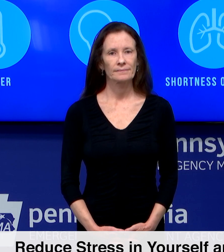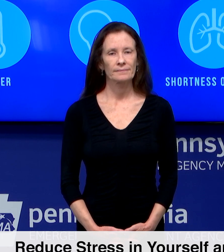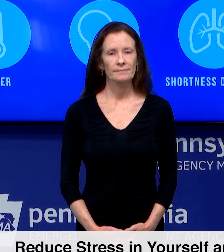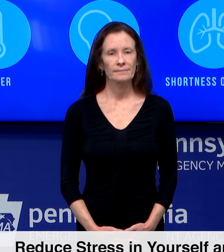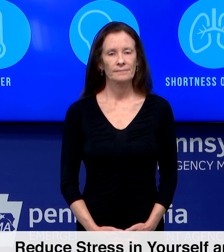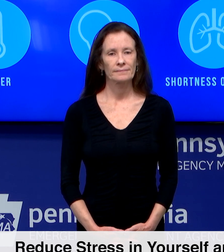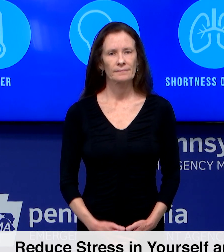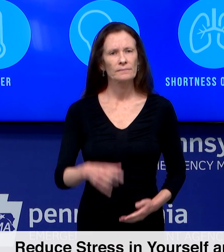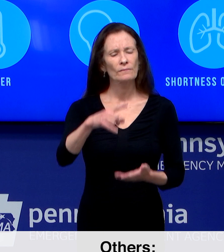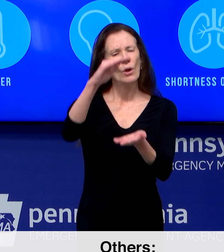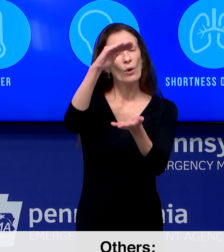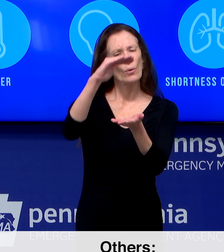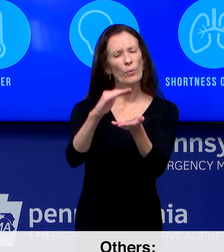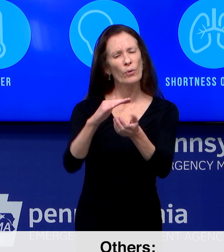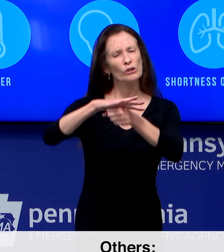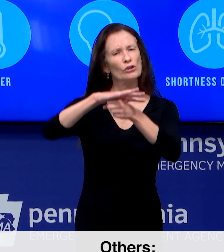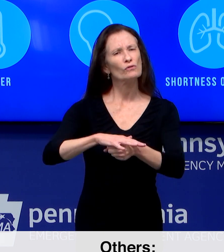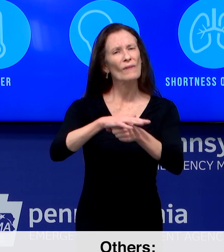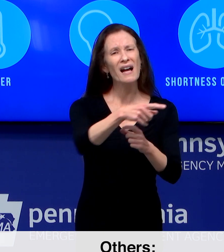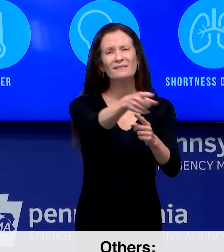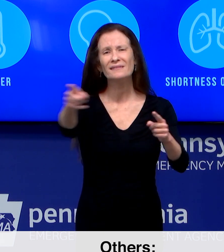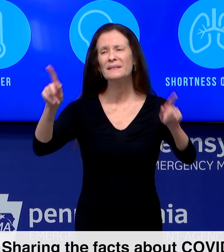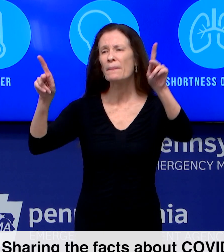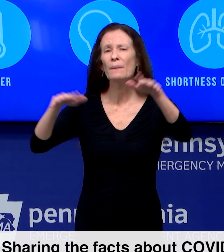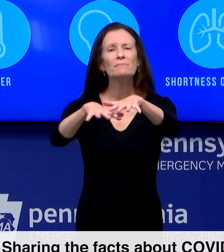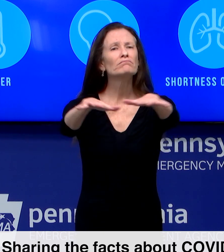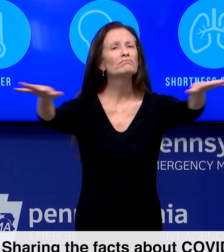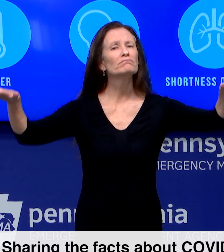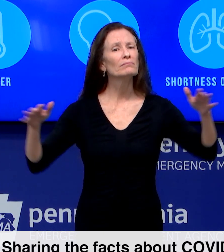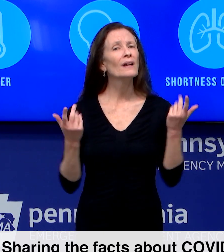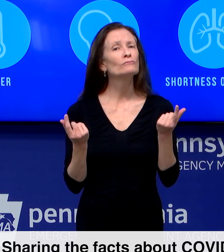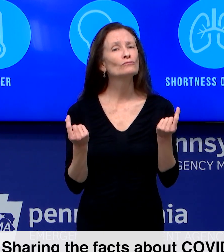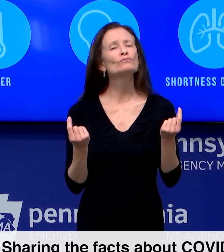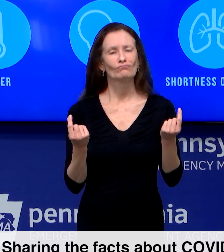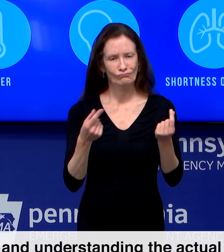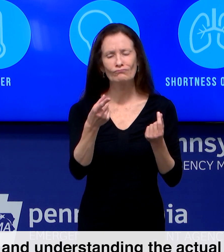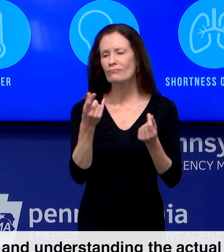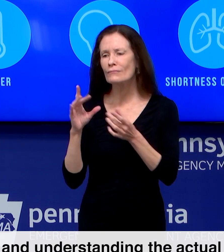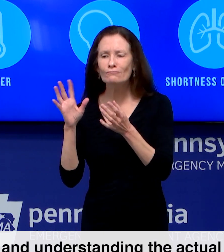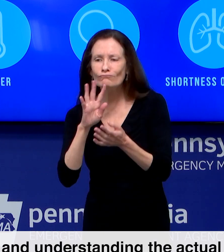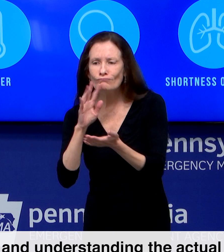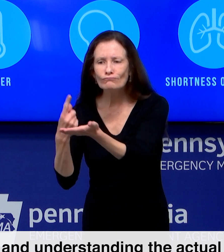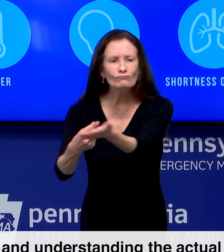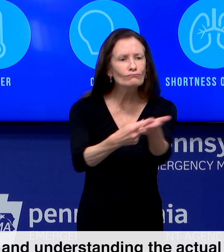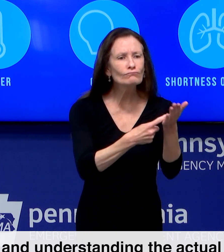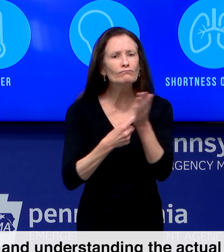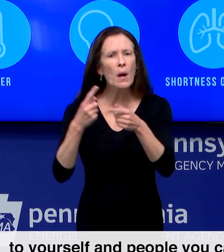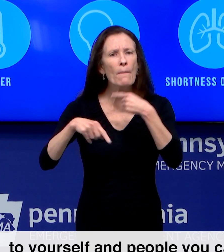Reduce stress in yourself and others. Sharing the facts about COVID-19 and understanding the actual risk to